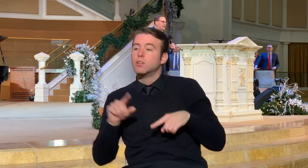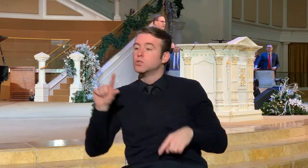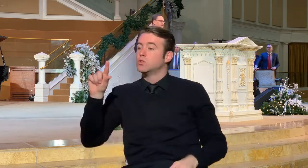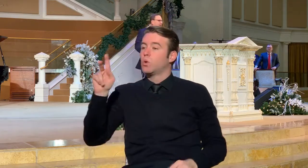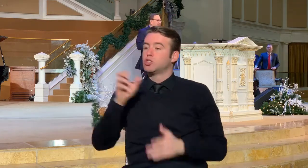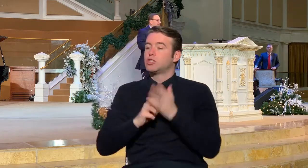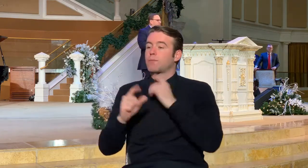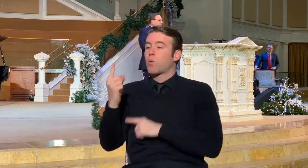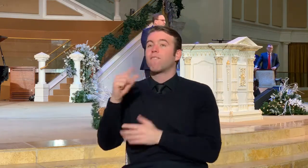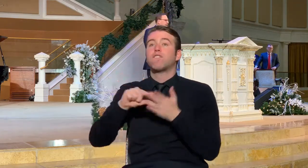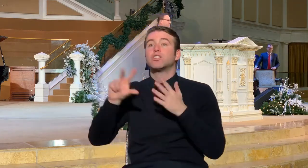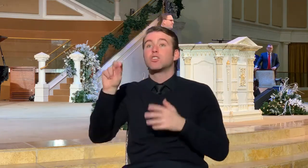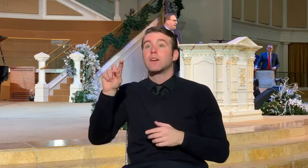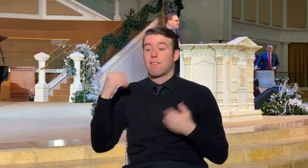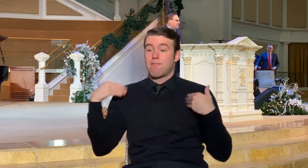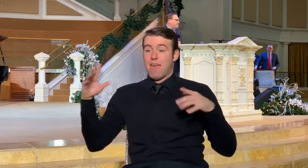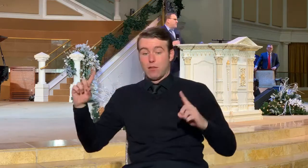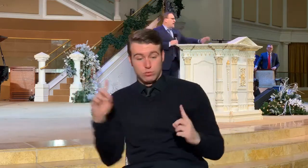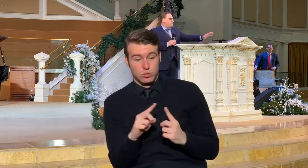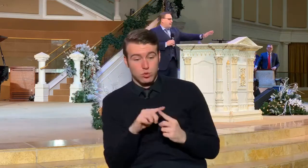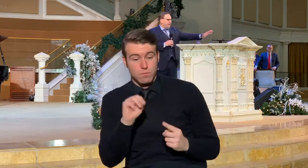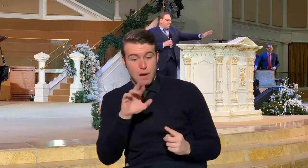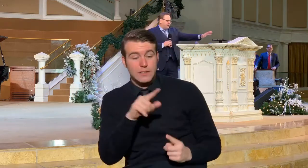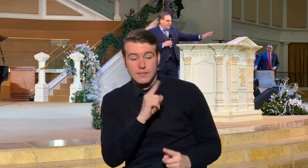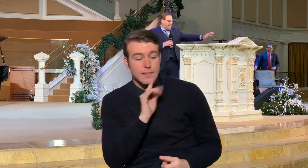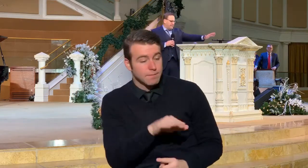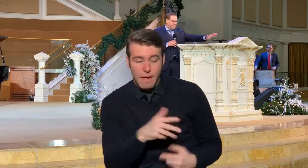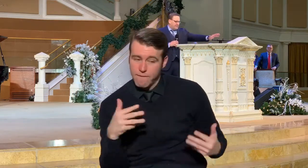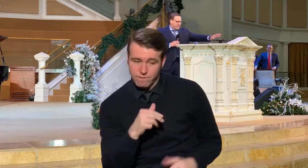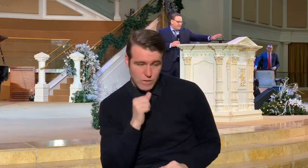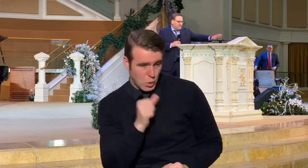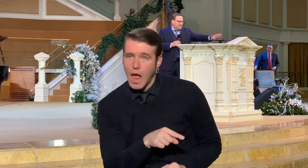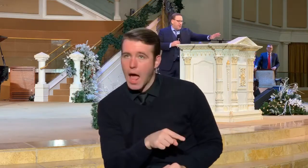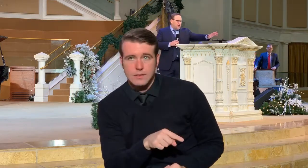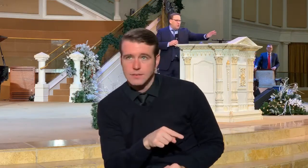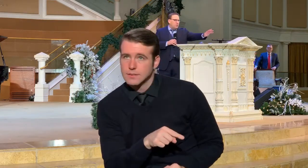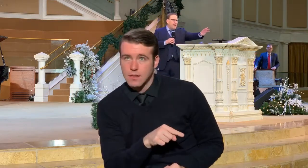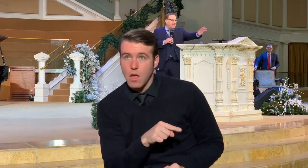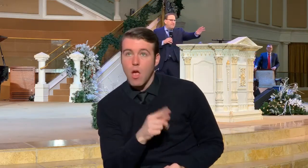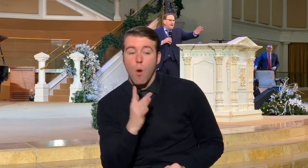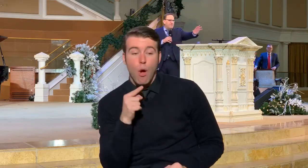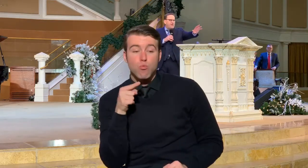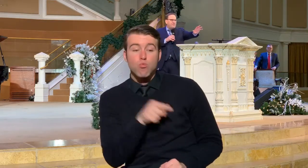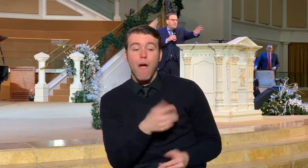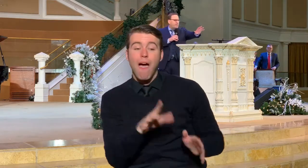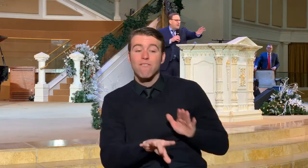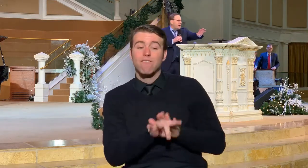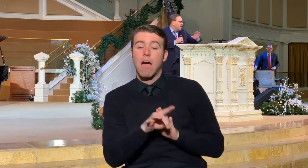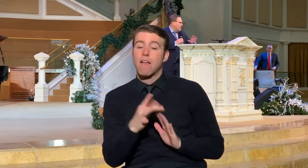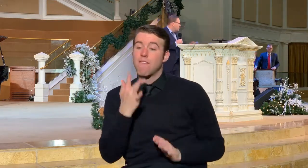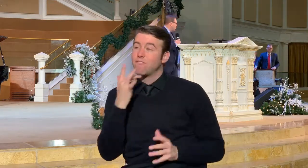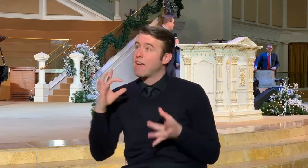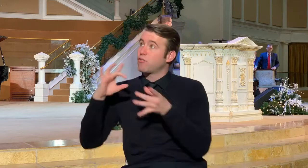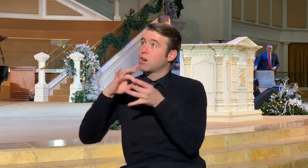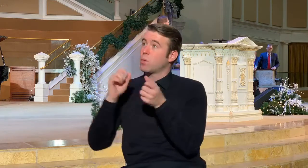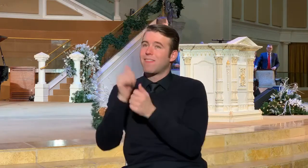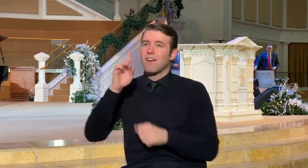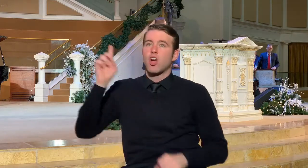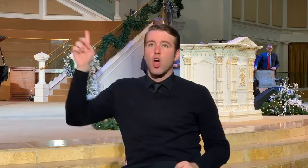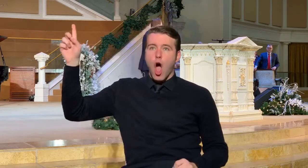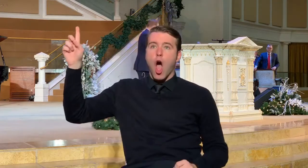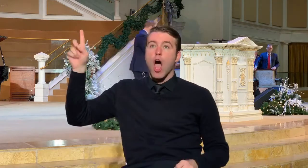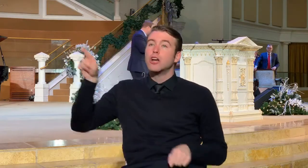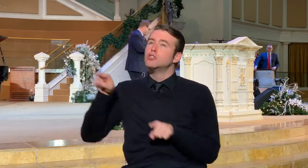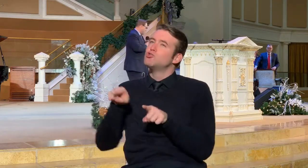30, that angel showed up to Mary and said, "Fear not, Mary, for you have found favor with God," just like